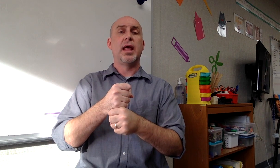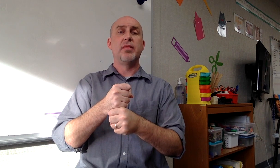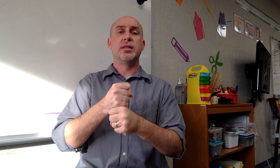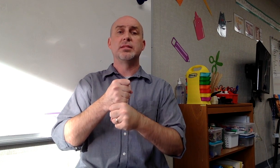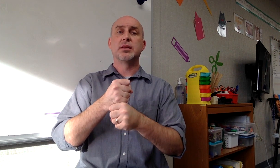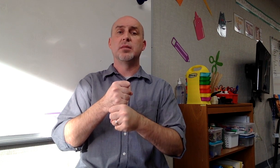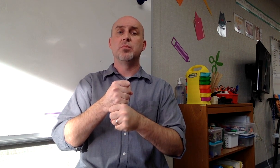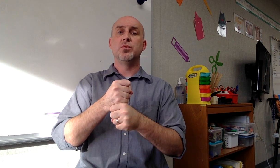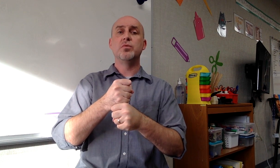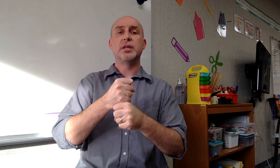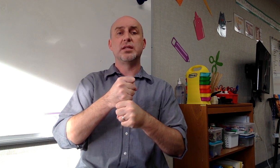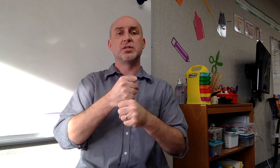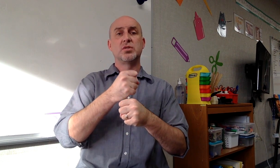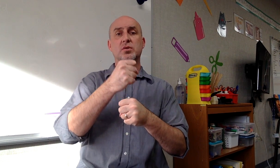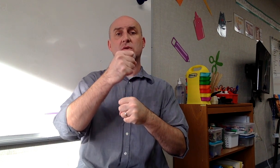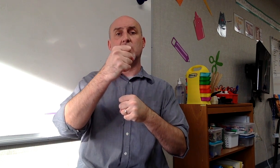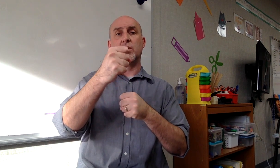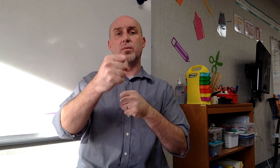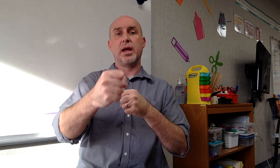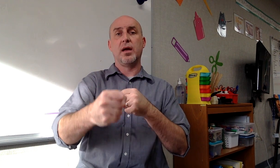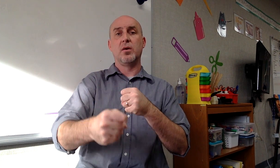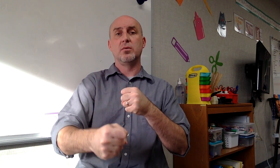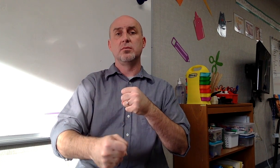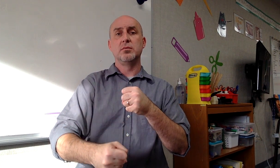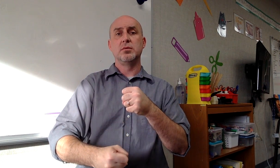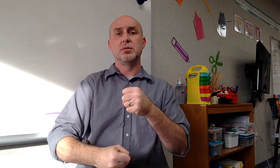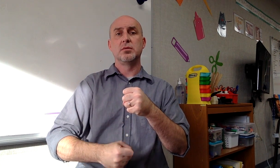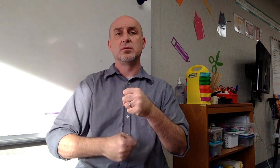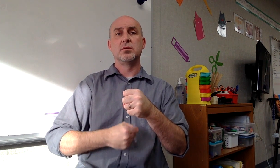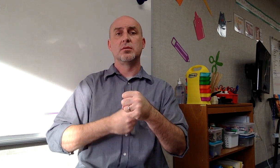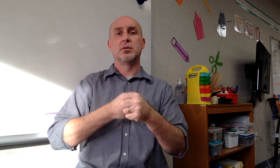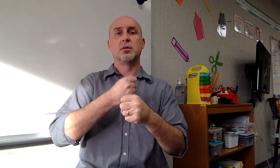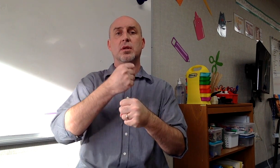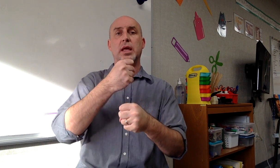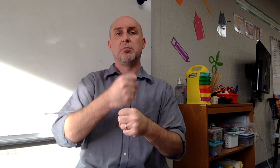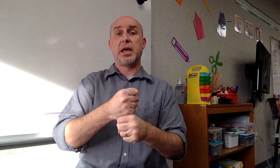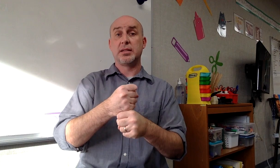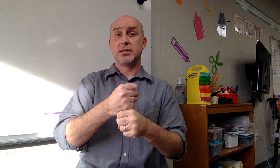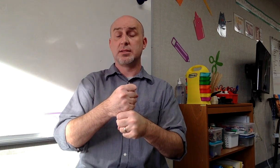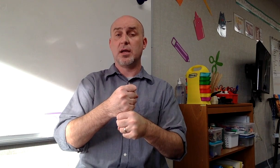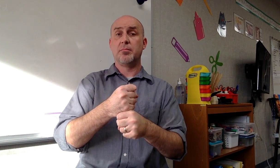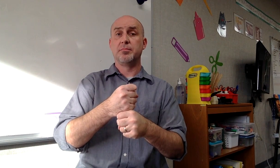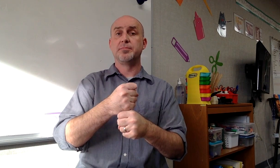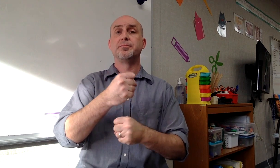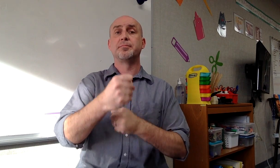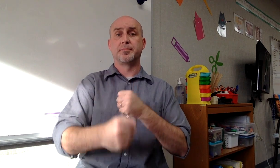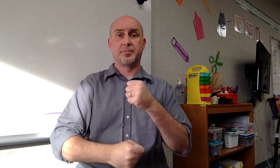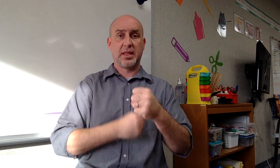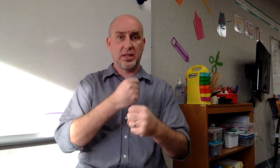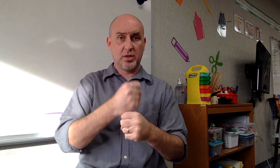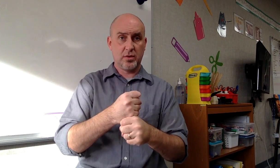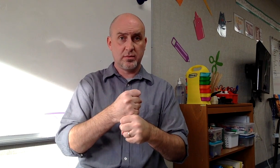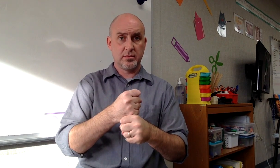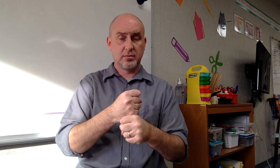then it's going to move in a circle around and back to the top. Year.